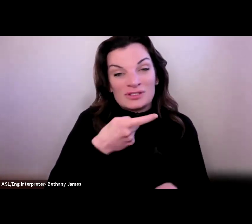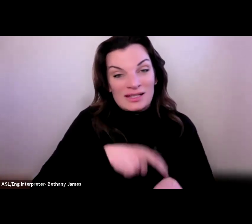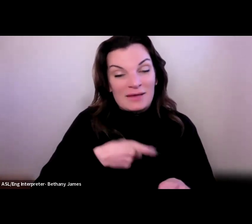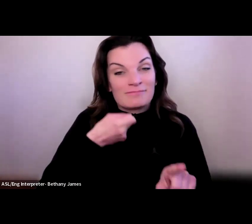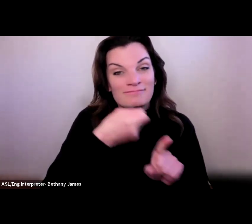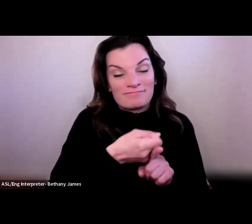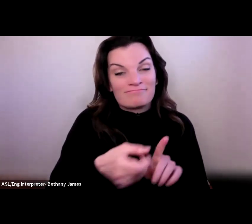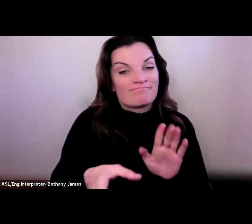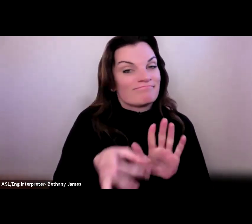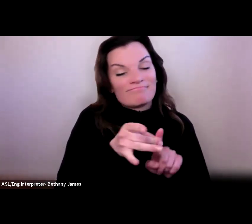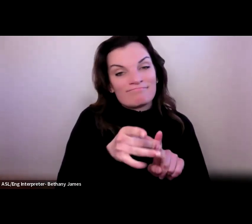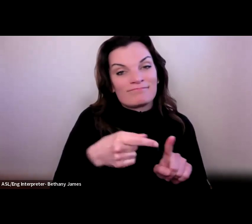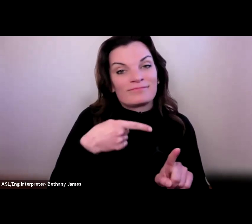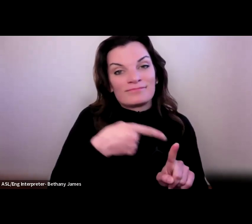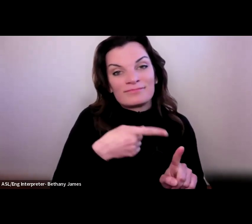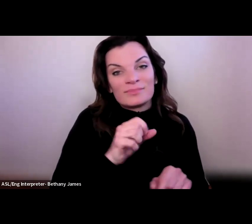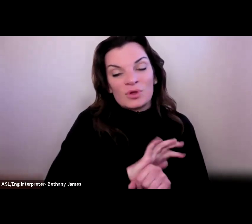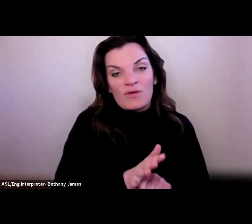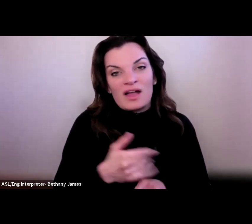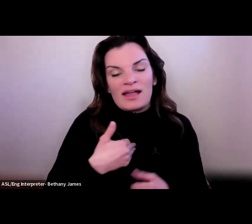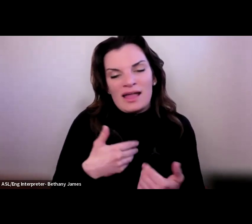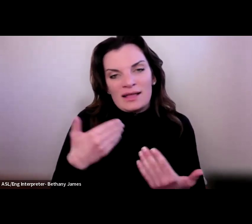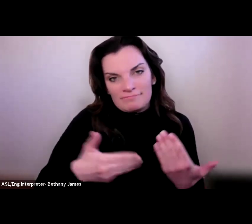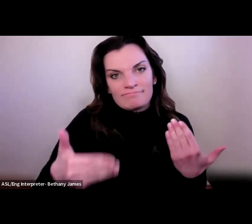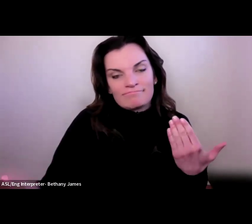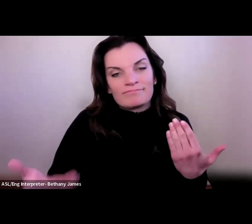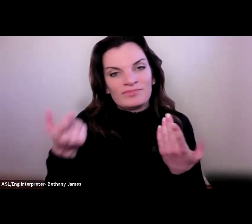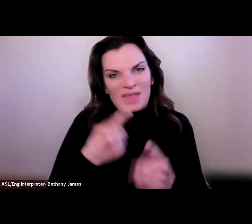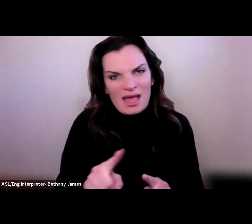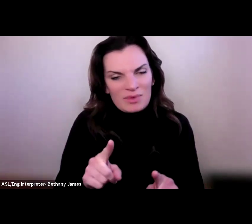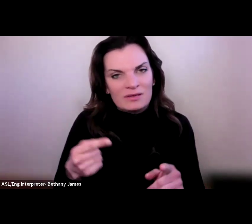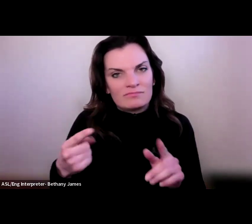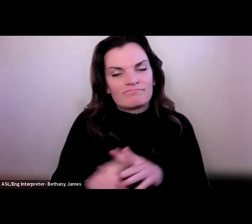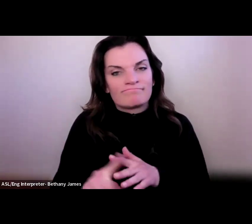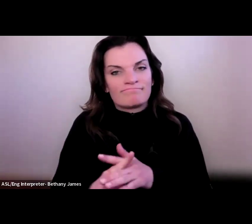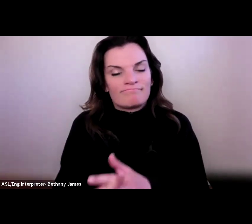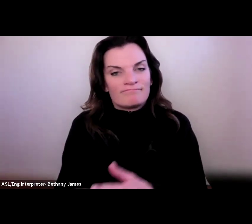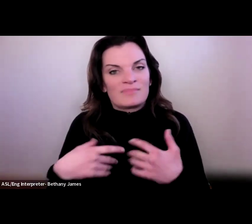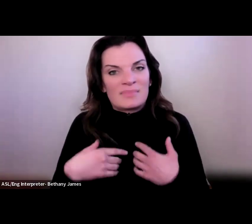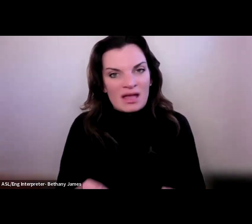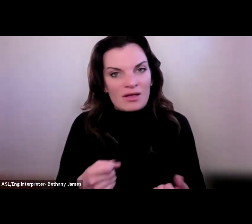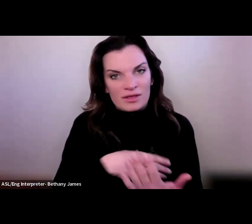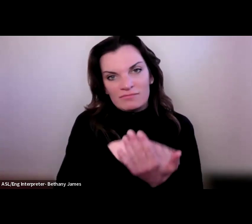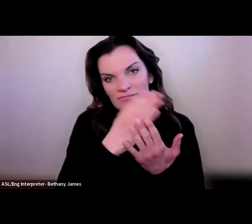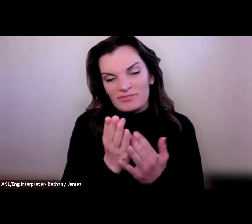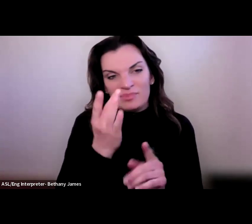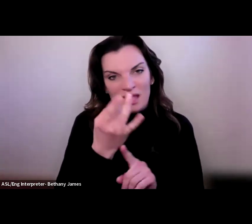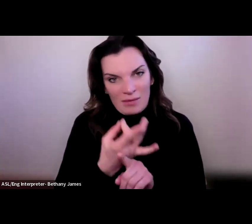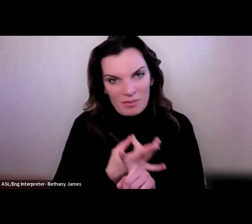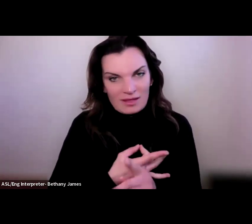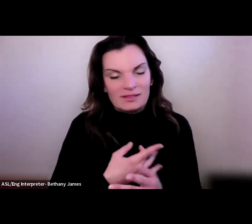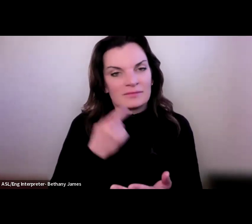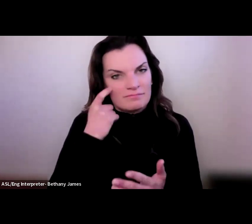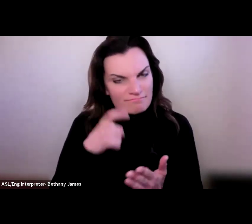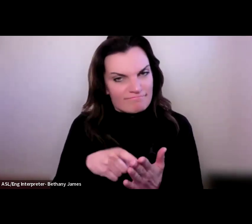infection, I had a series of health conditions start to crop up over the next 8 or so months